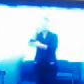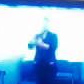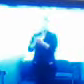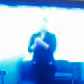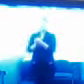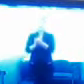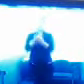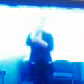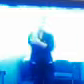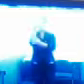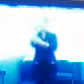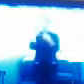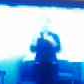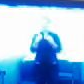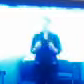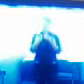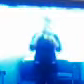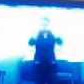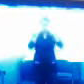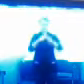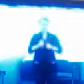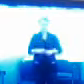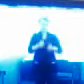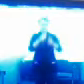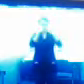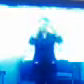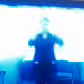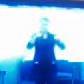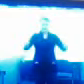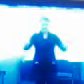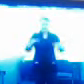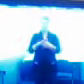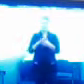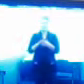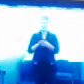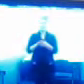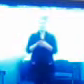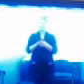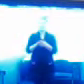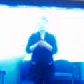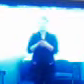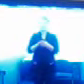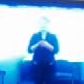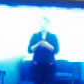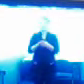So today I'd like to discuss folk tales. There are many different types and varieties of folk